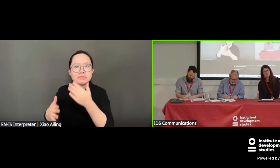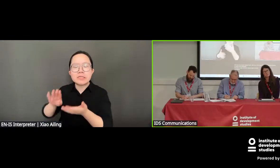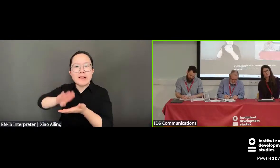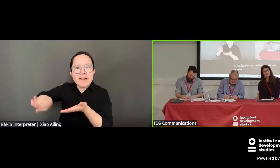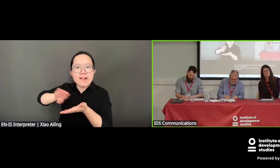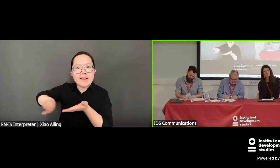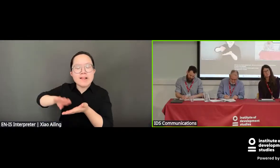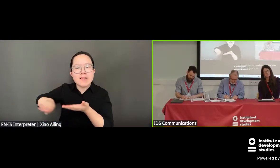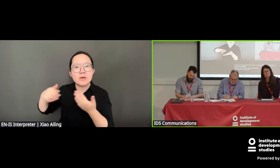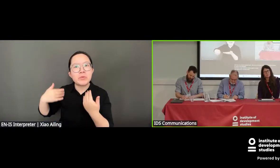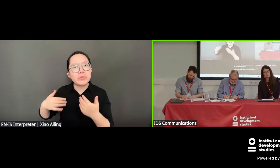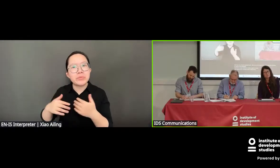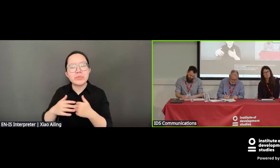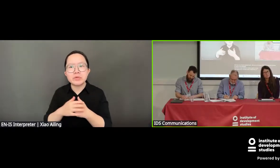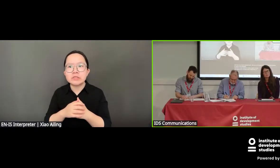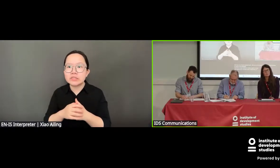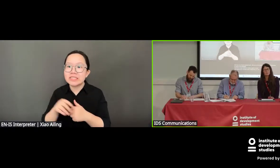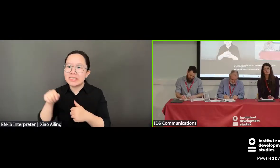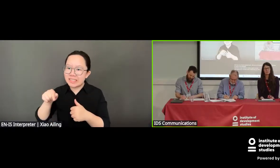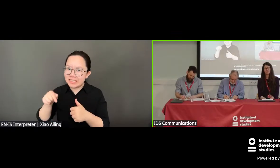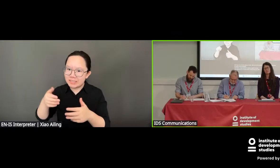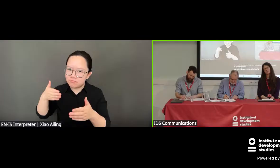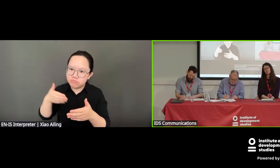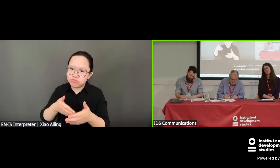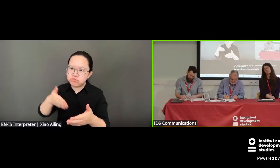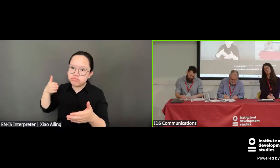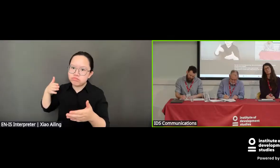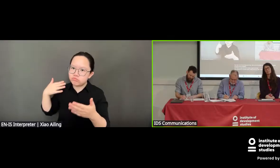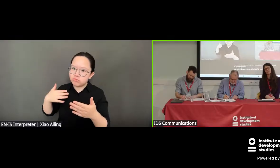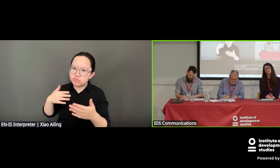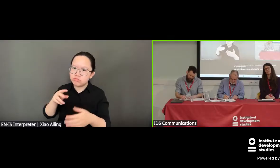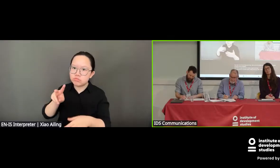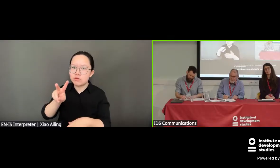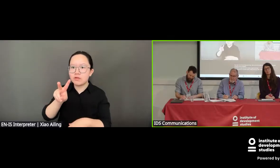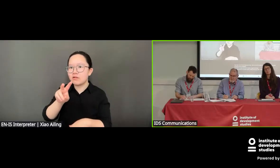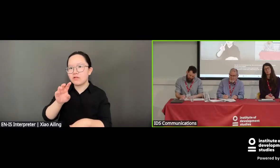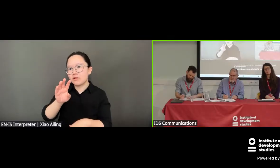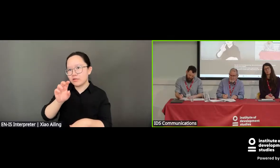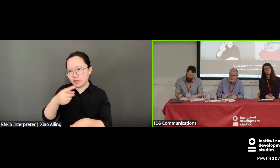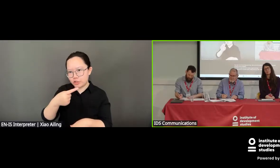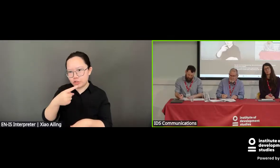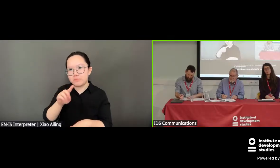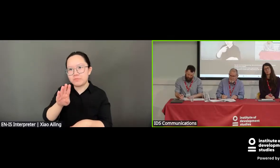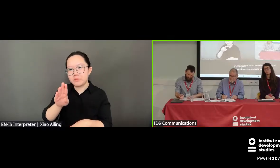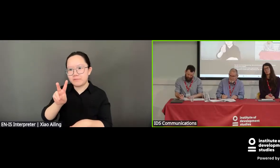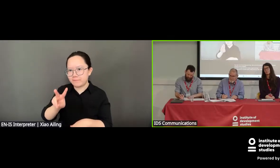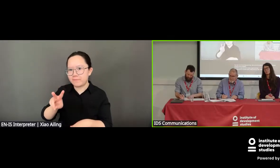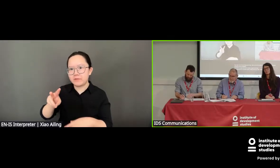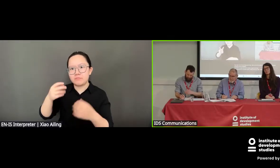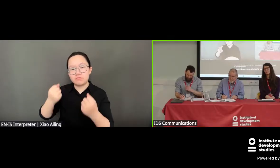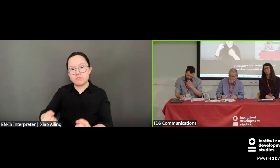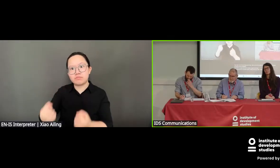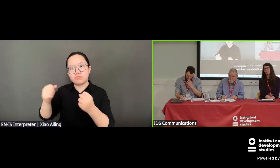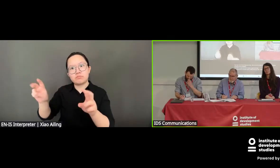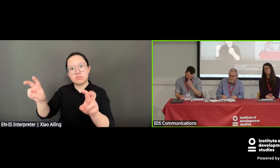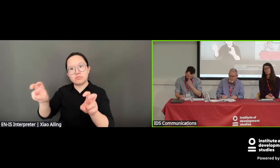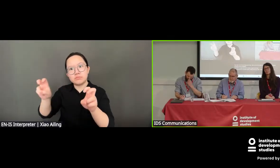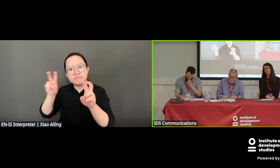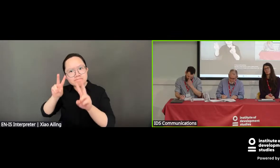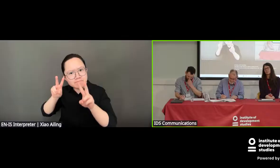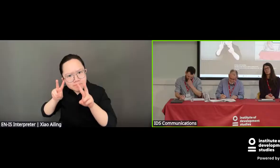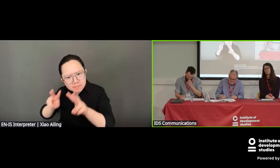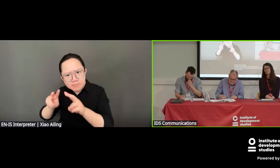that particularly in Nigeria, a lot of work that is being done, especially by maybe vocational training centers